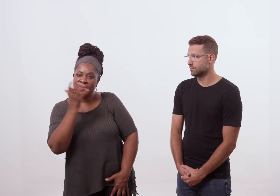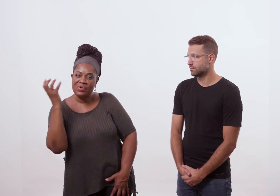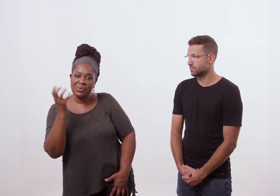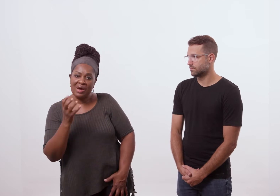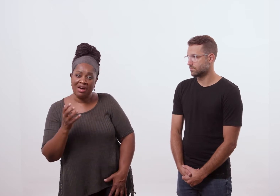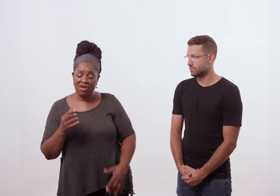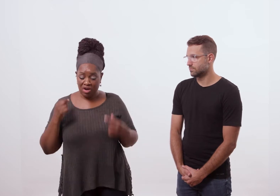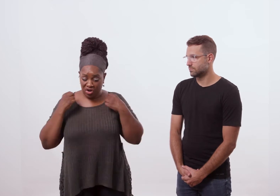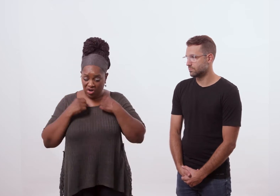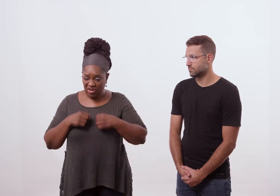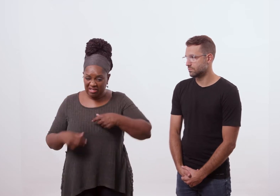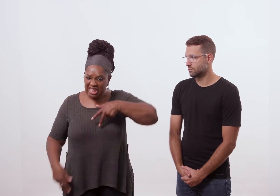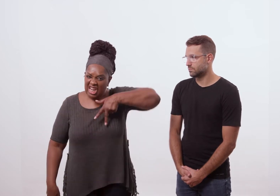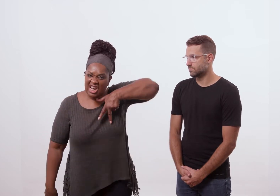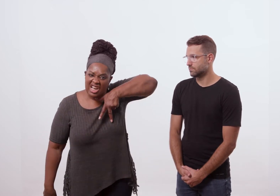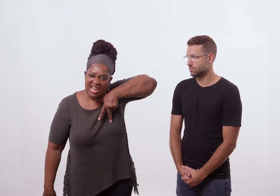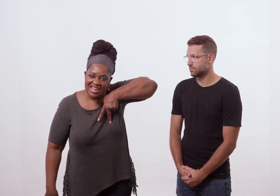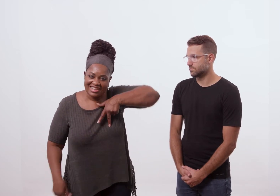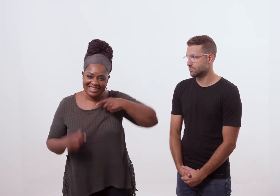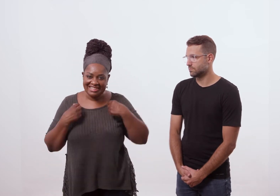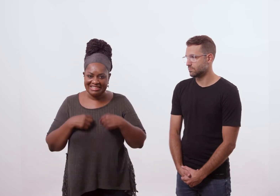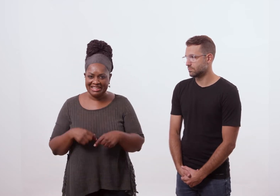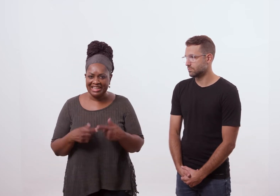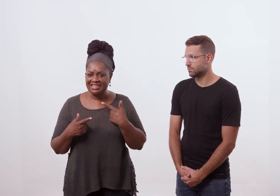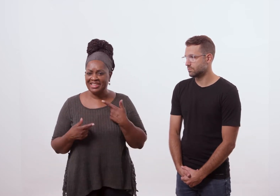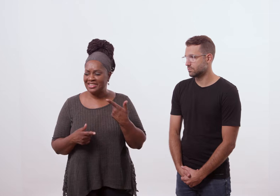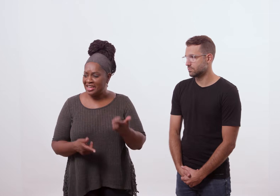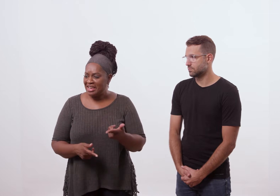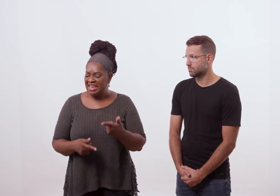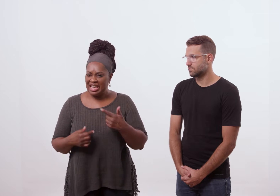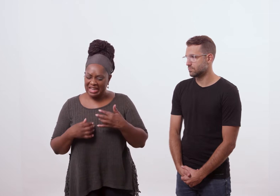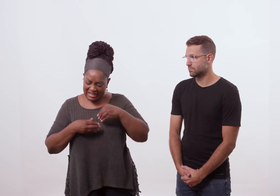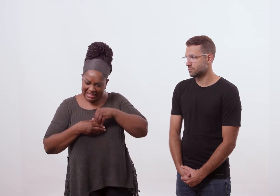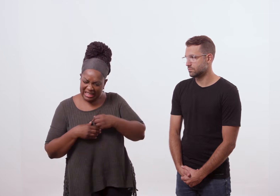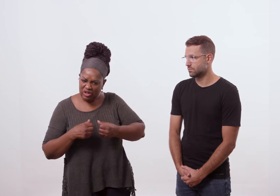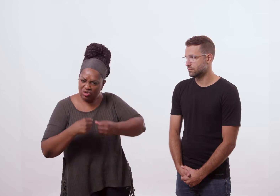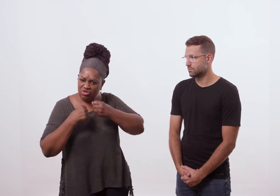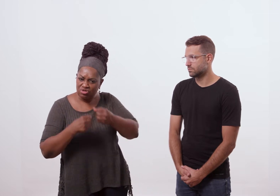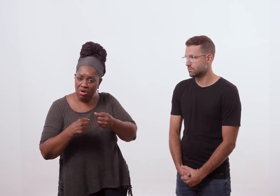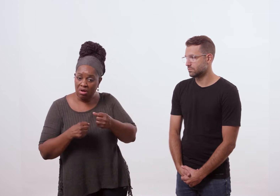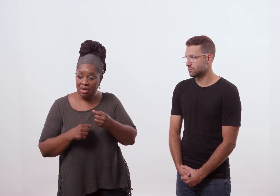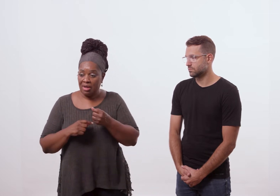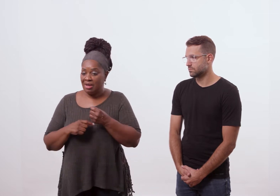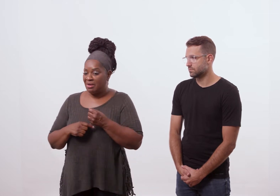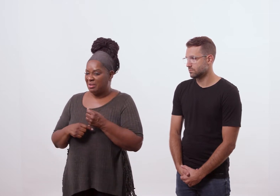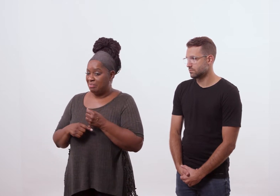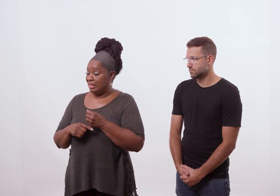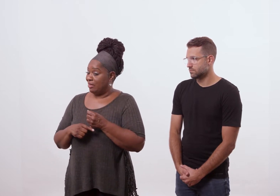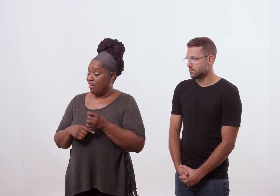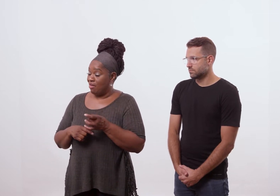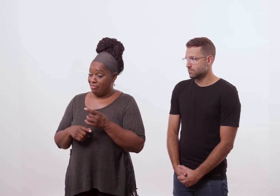mountain lion's teeth hanging at her graceful throat hint at a hot-blooded inner strength that it would be foolish to